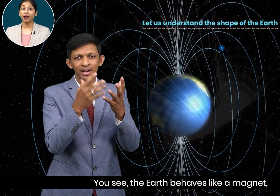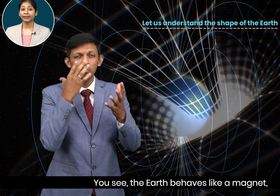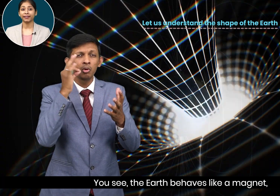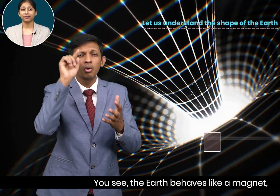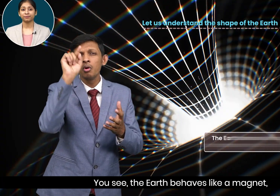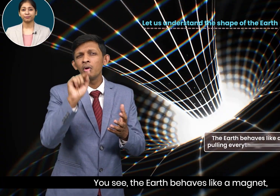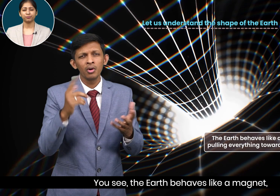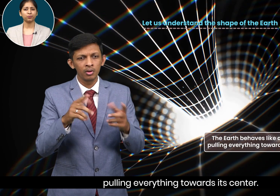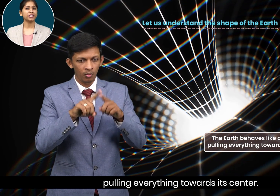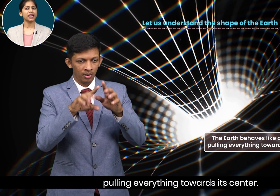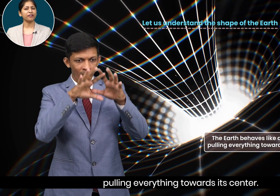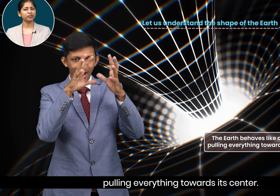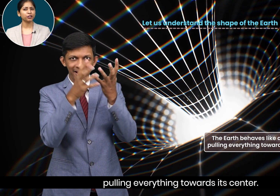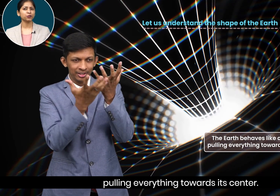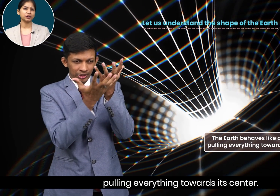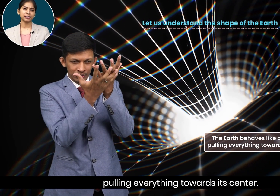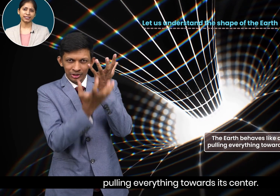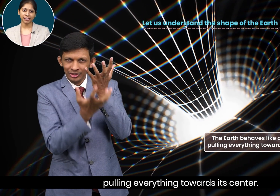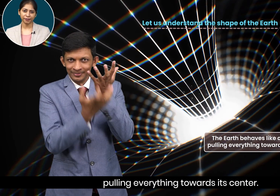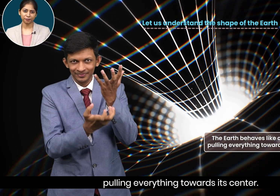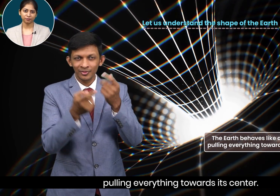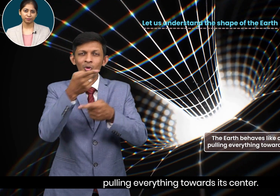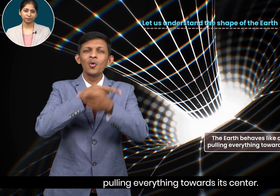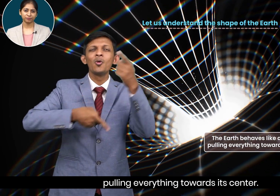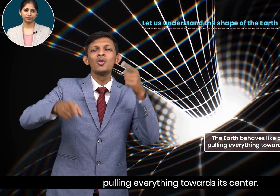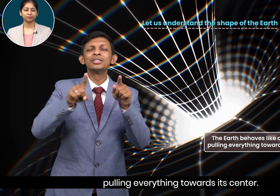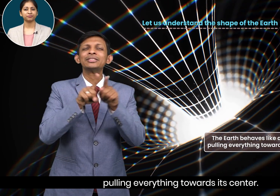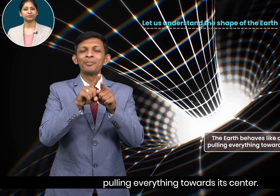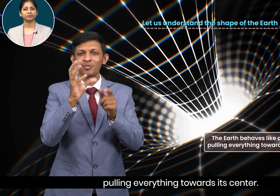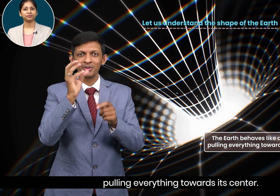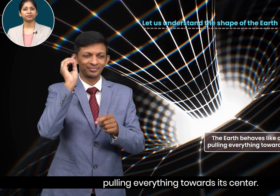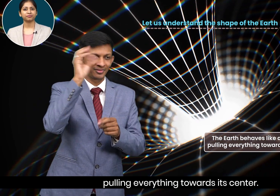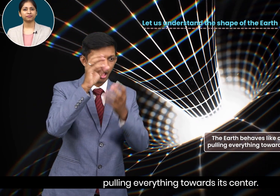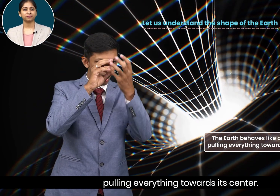like a magnet, pulling everything towards its center.